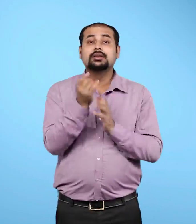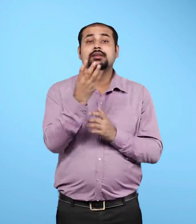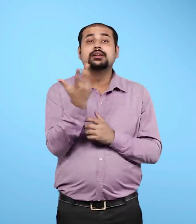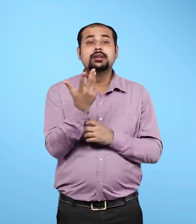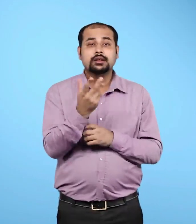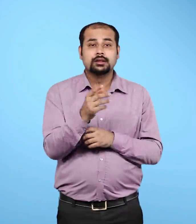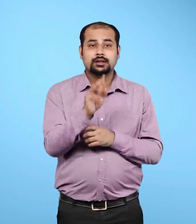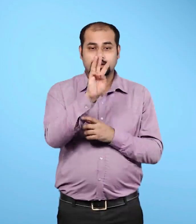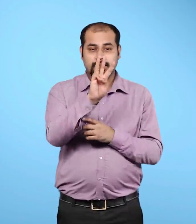31.